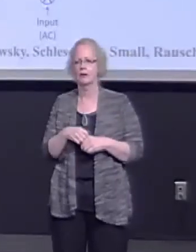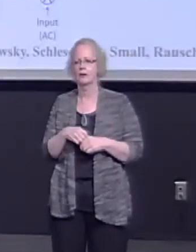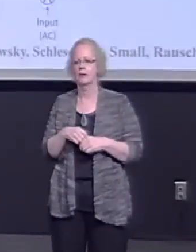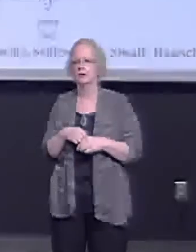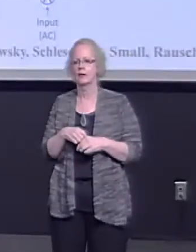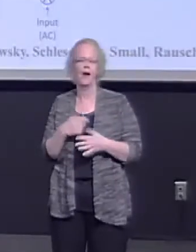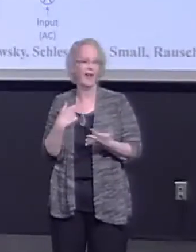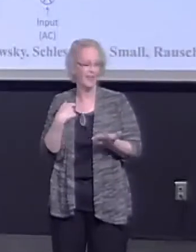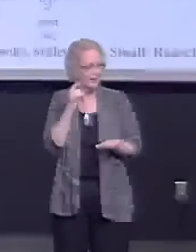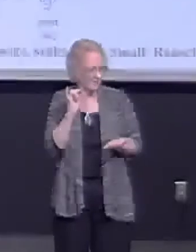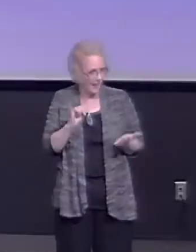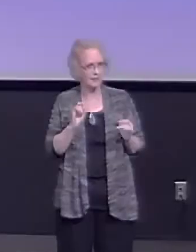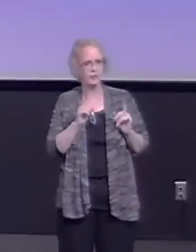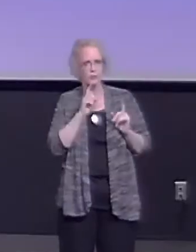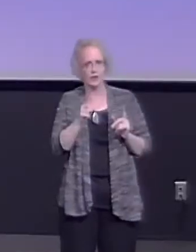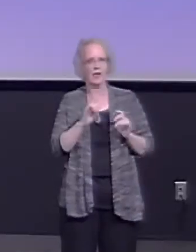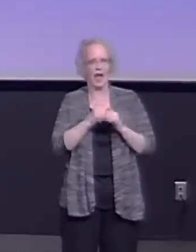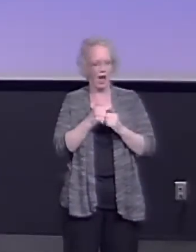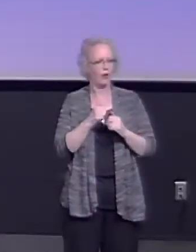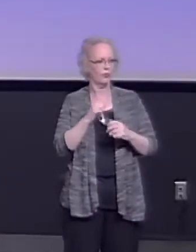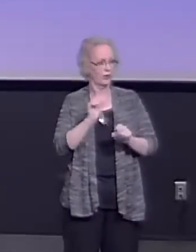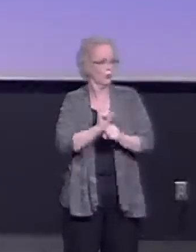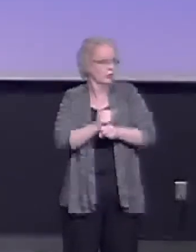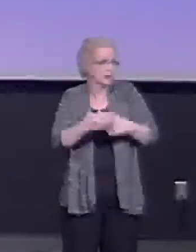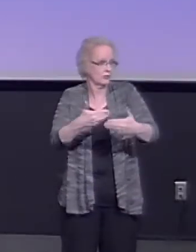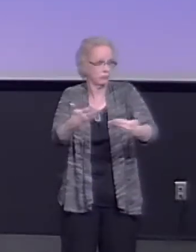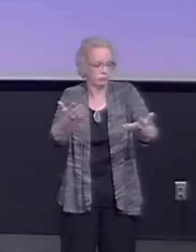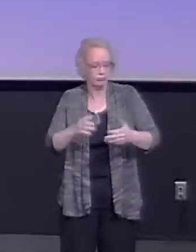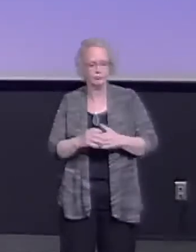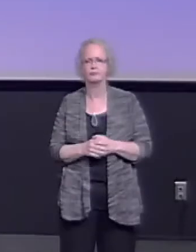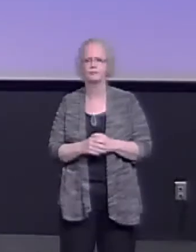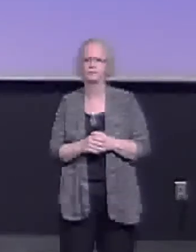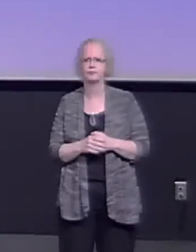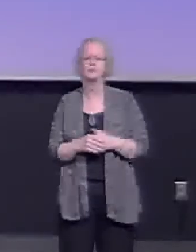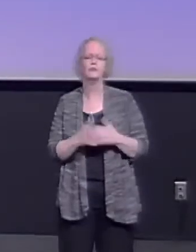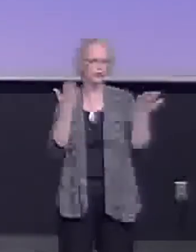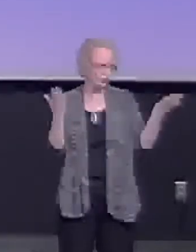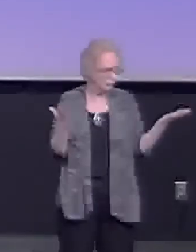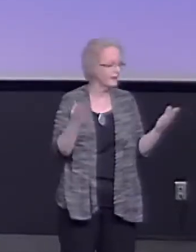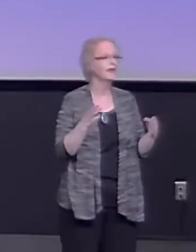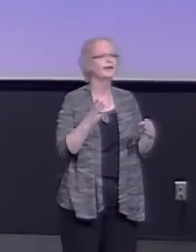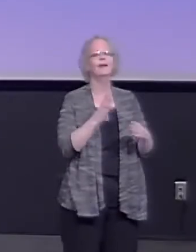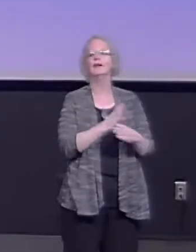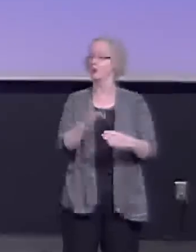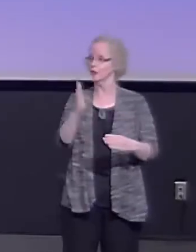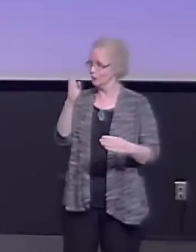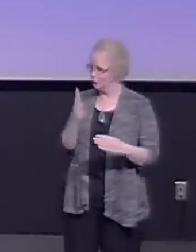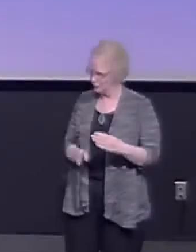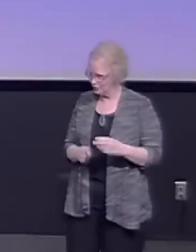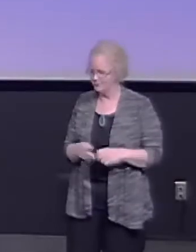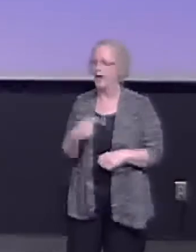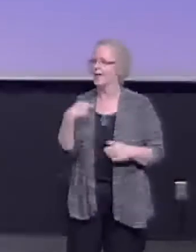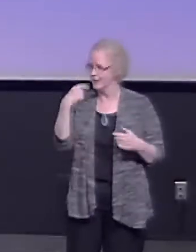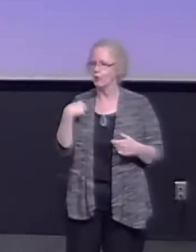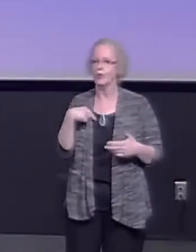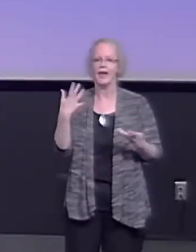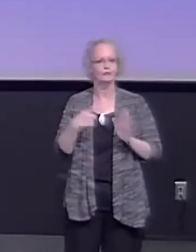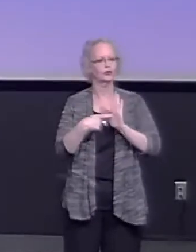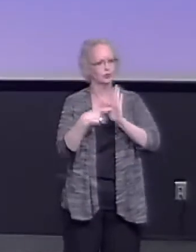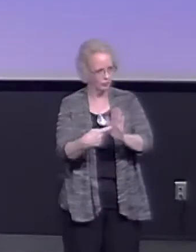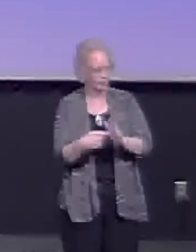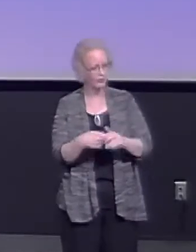really how this works. And so, in conclusion, I think we've shown that anatomically there